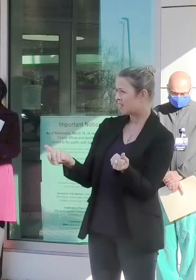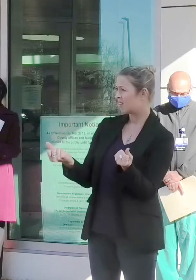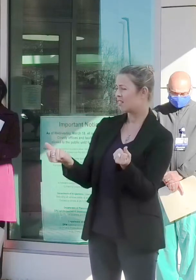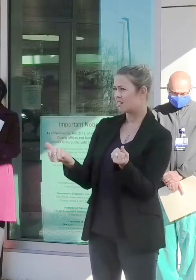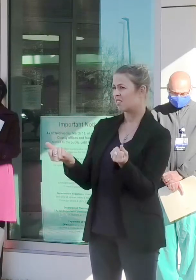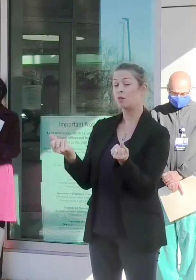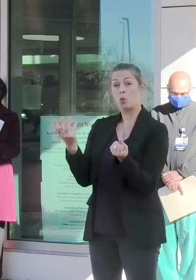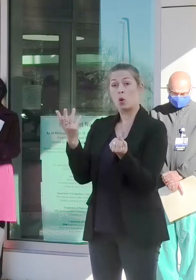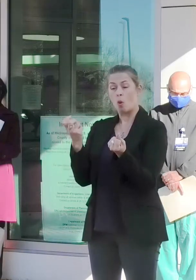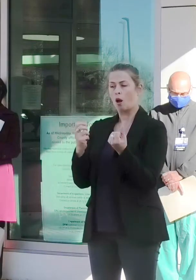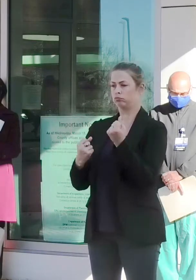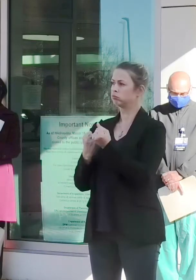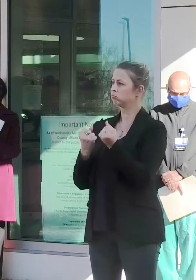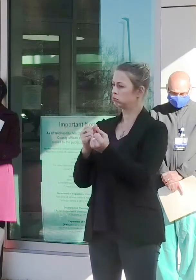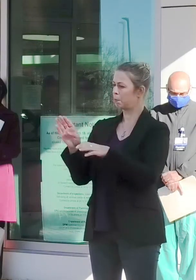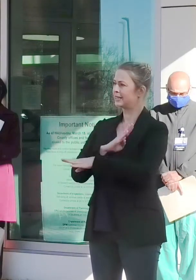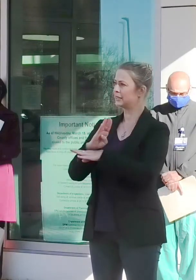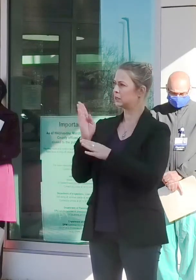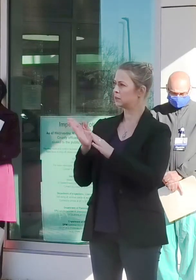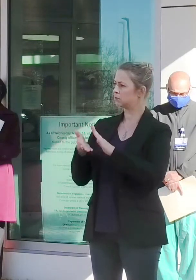our business community.